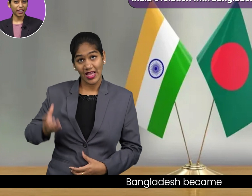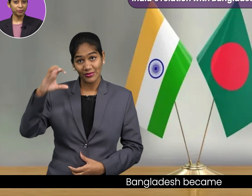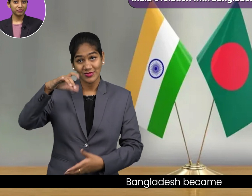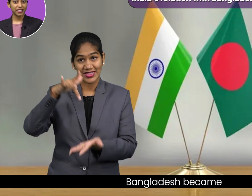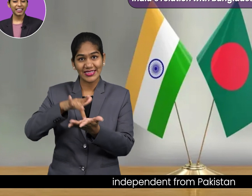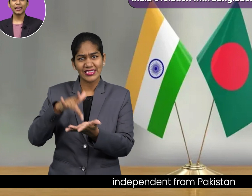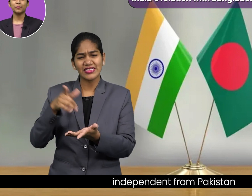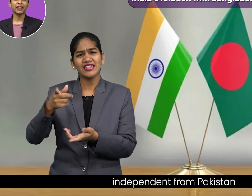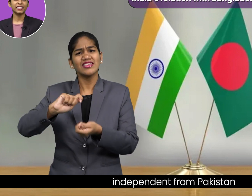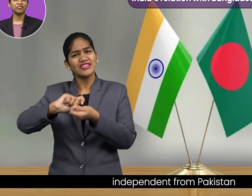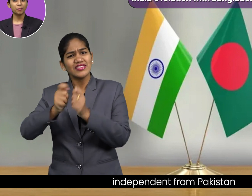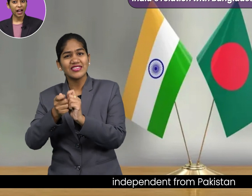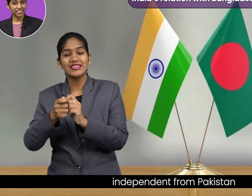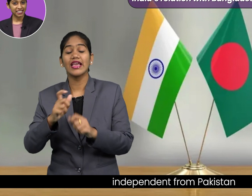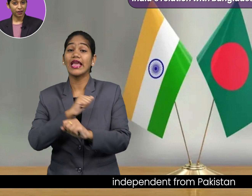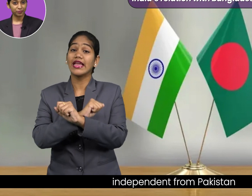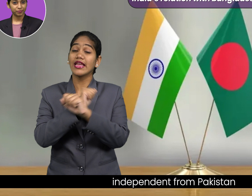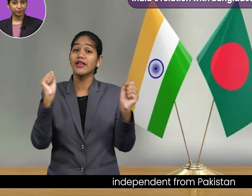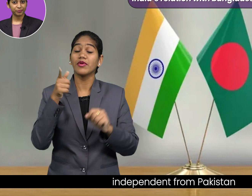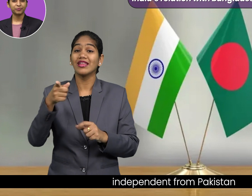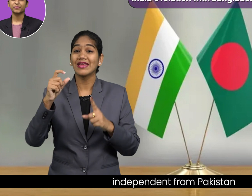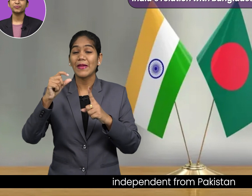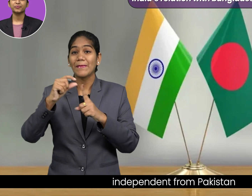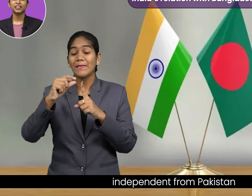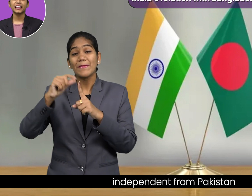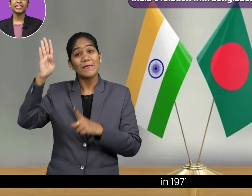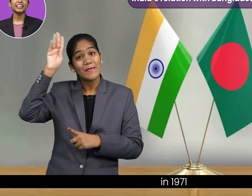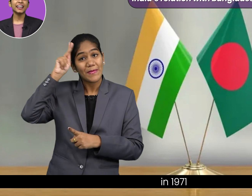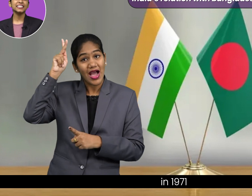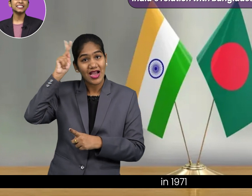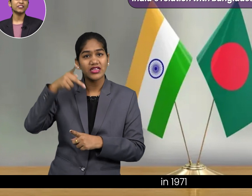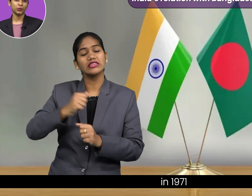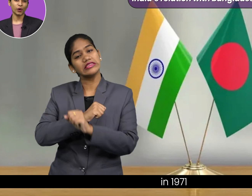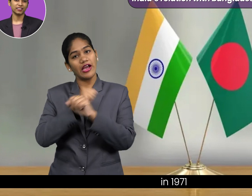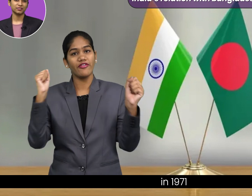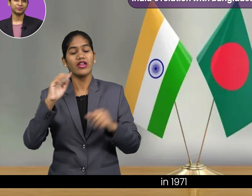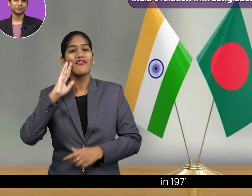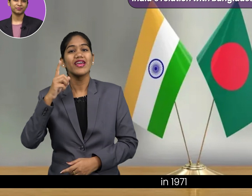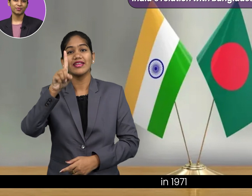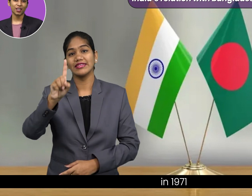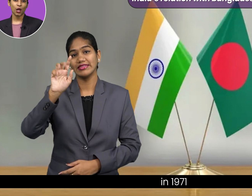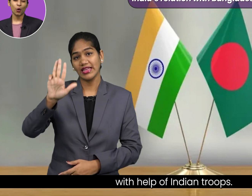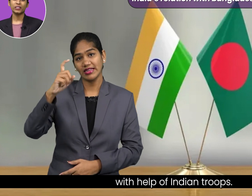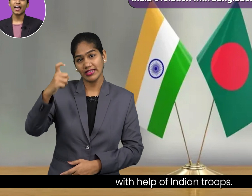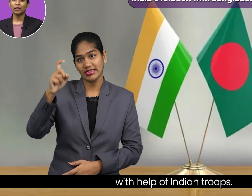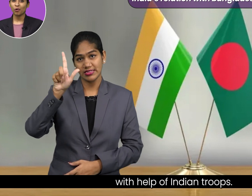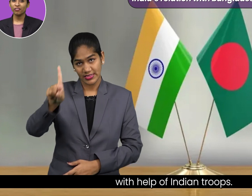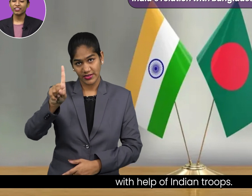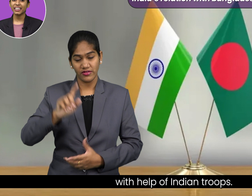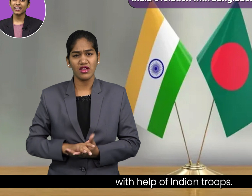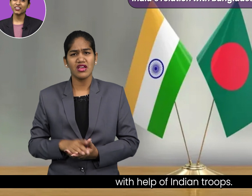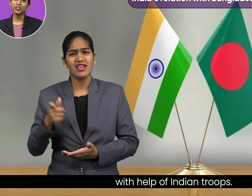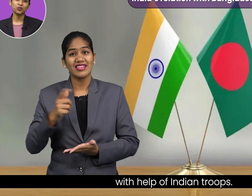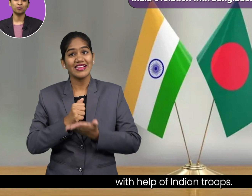Bangladesh became independent from Pakistan in 1971 with help